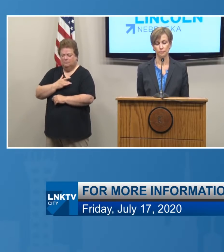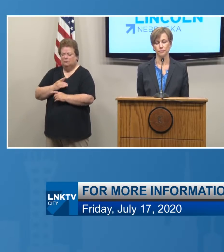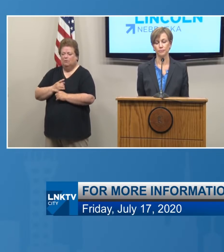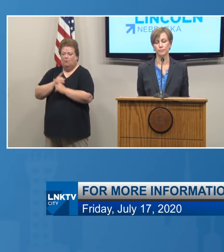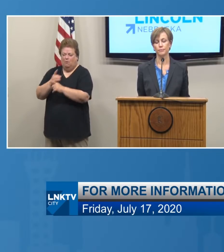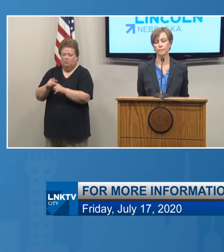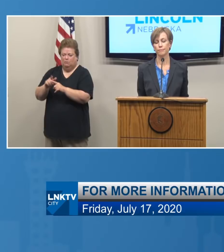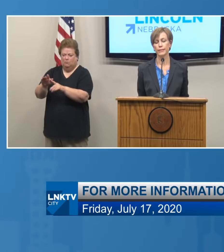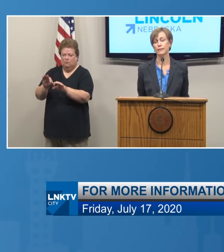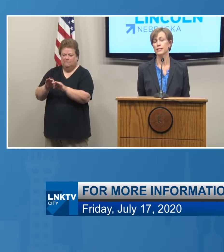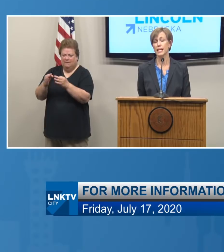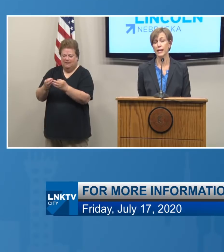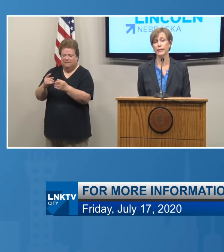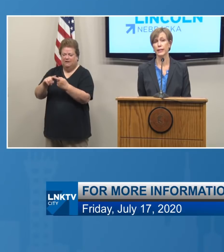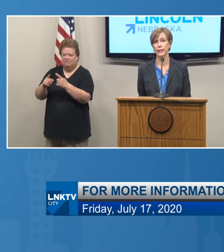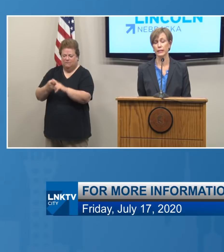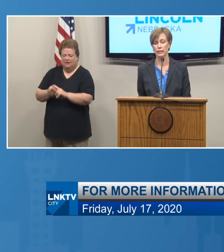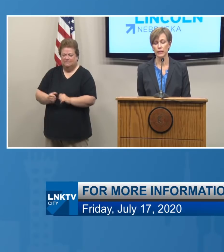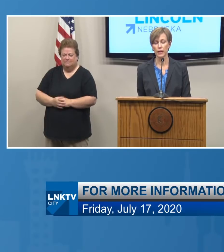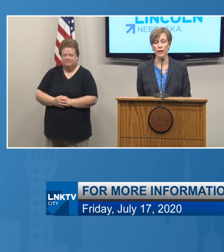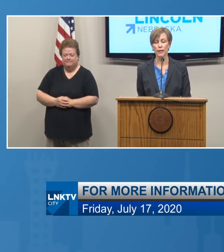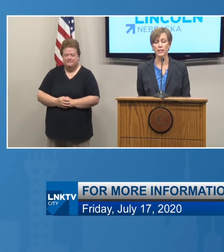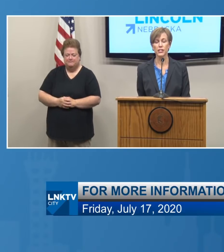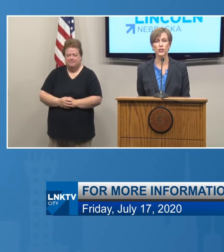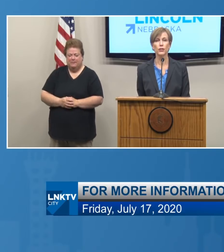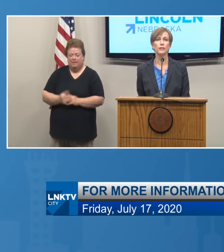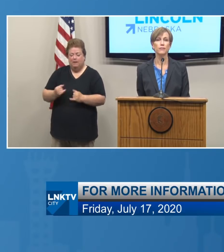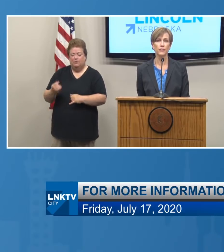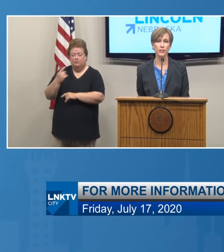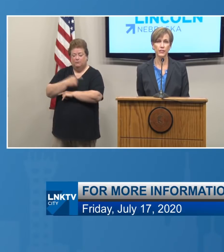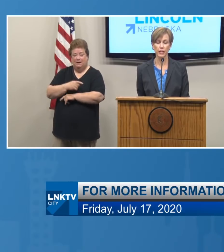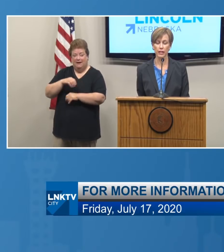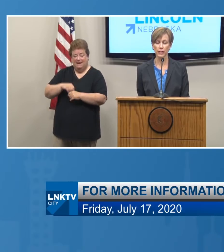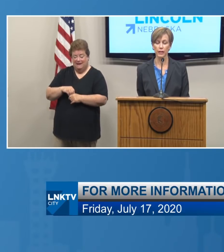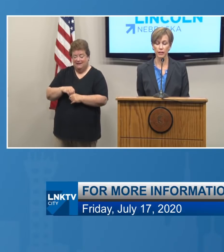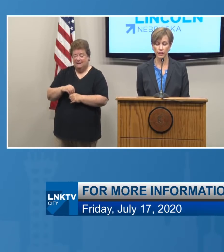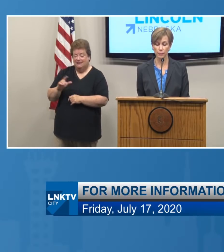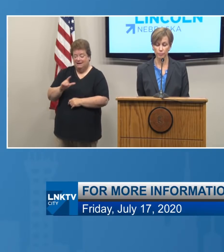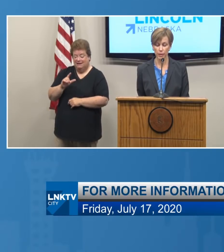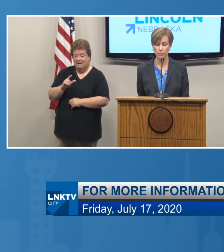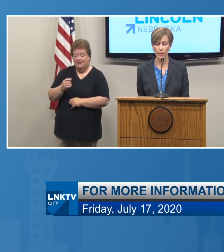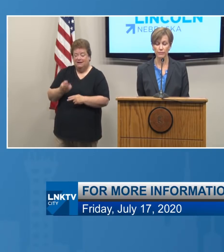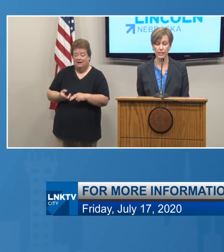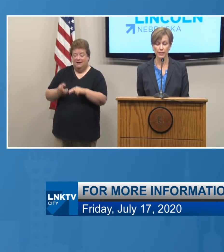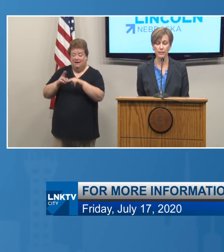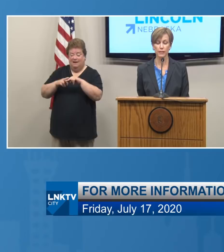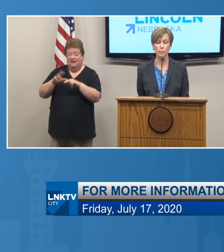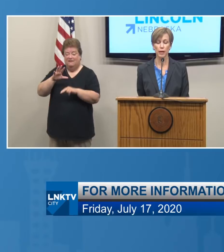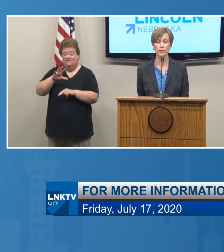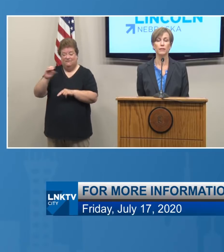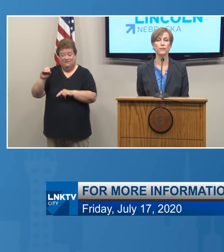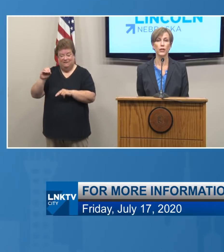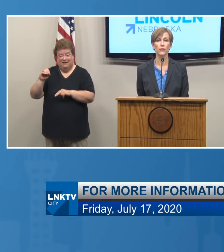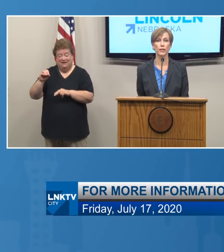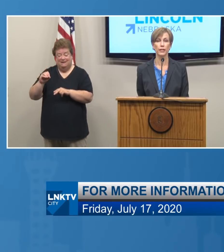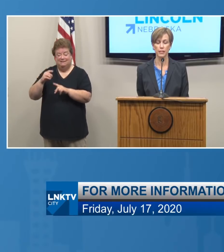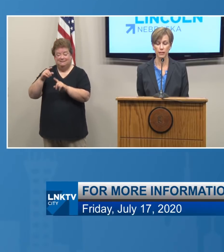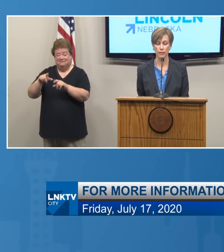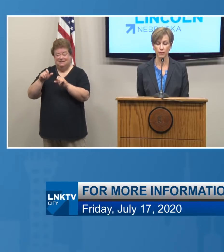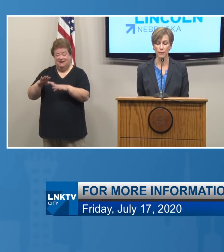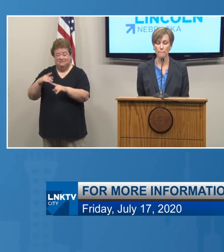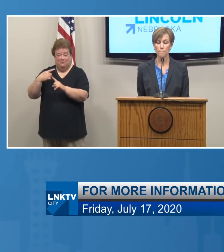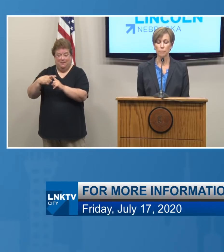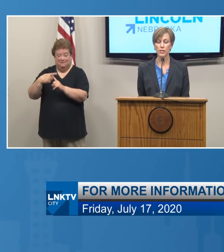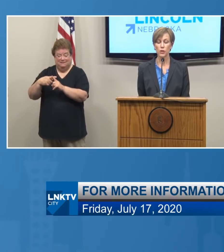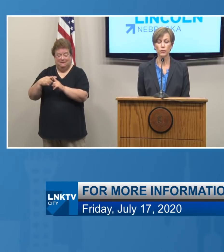friends. Today in Lincoln, an additional 50 people have tested positive for